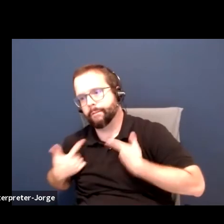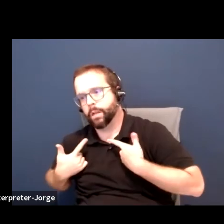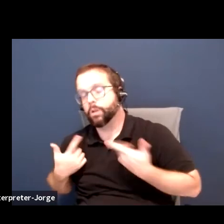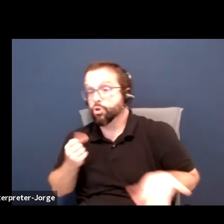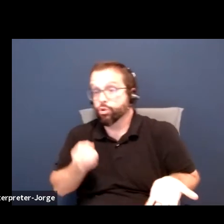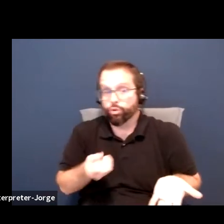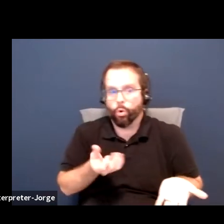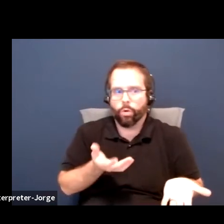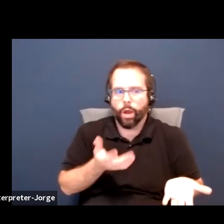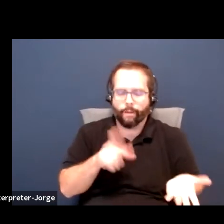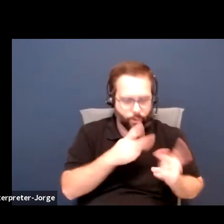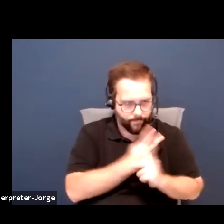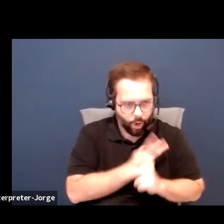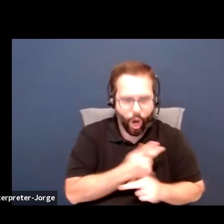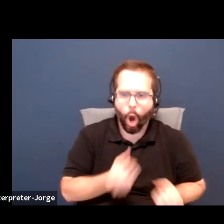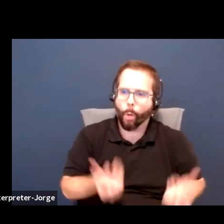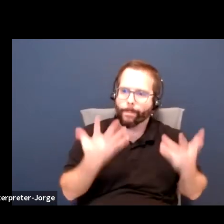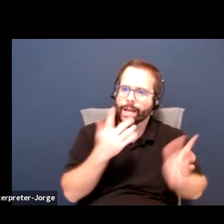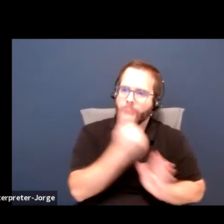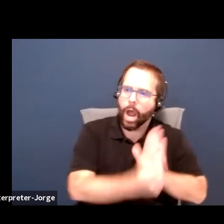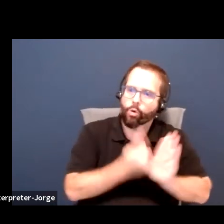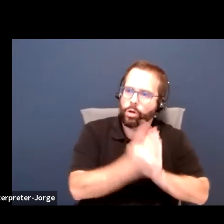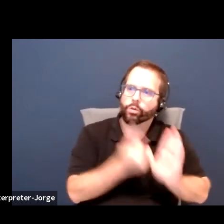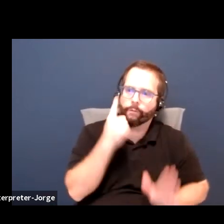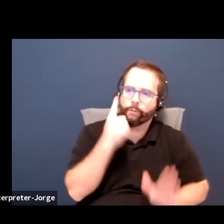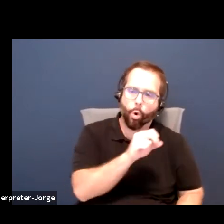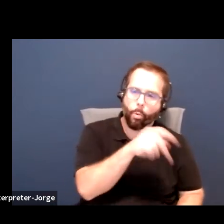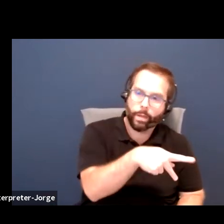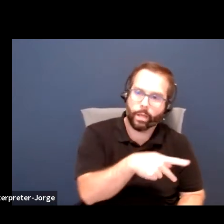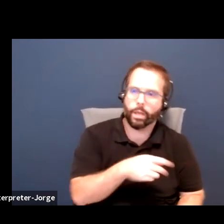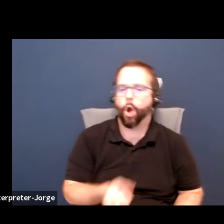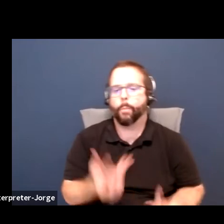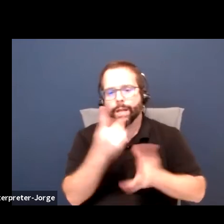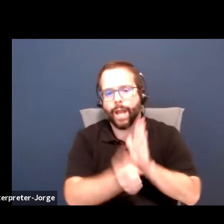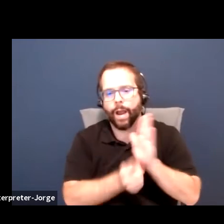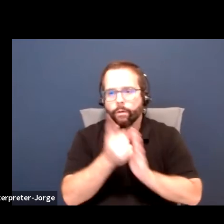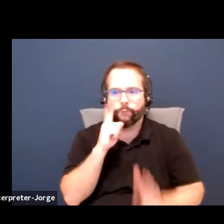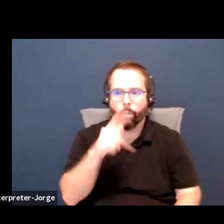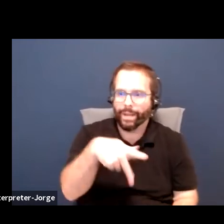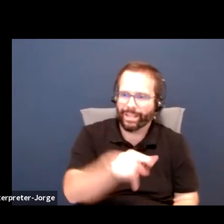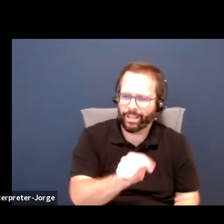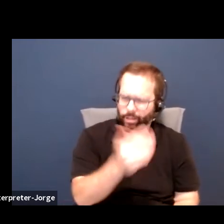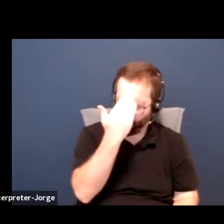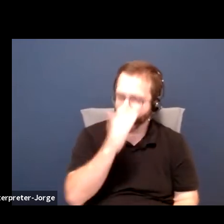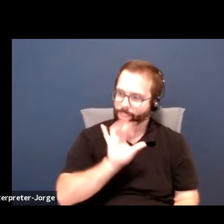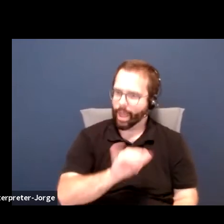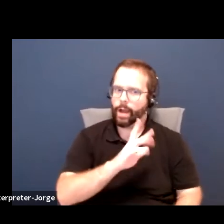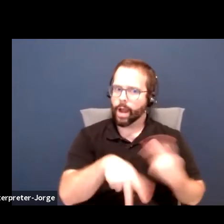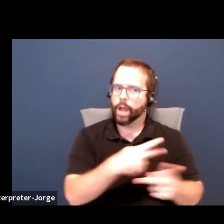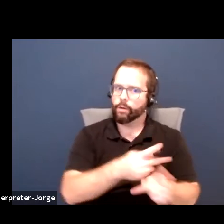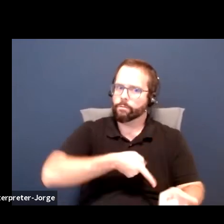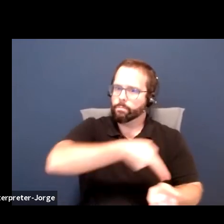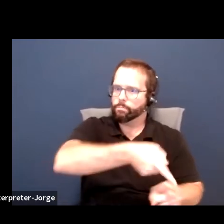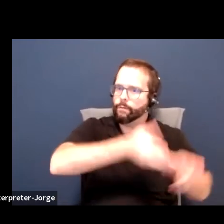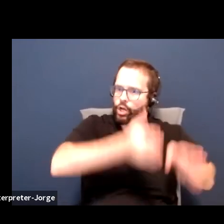or PT or any kind of professional help like that be available. And then how much did it cost? And how much did it